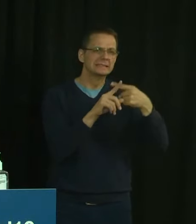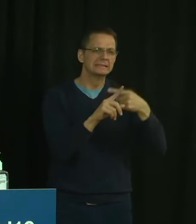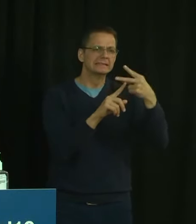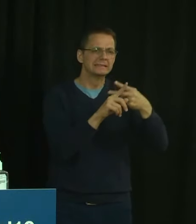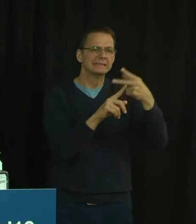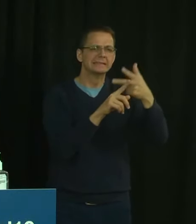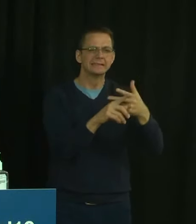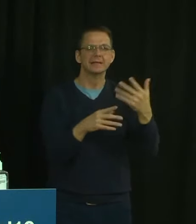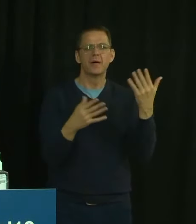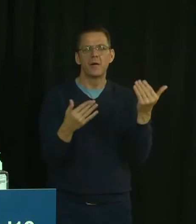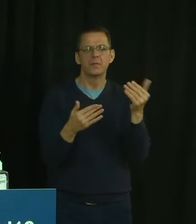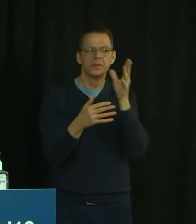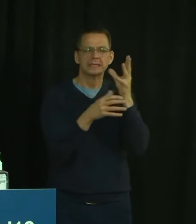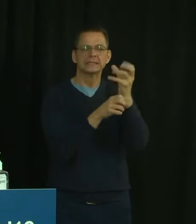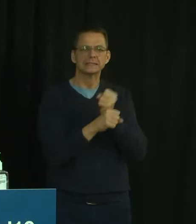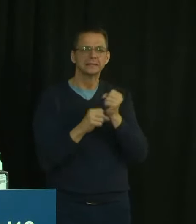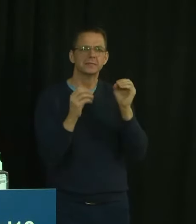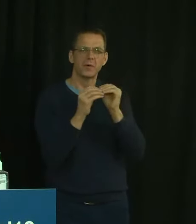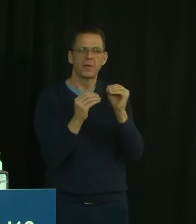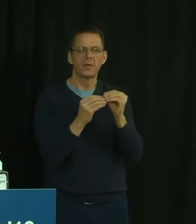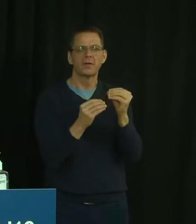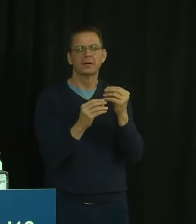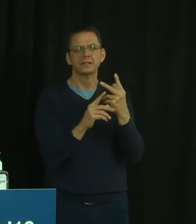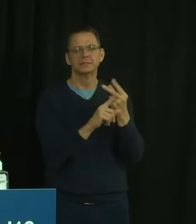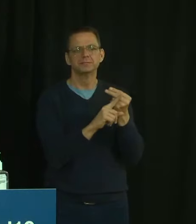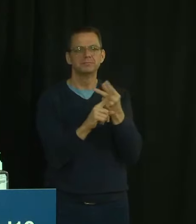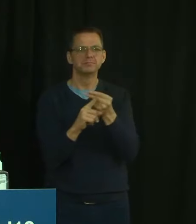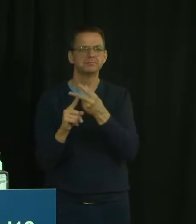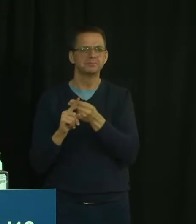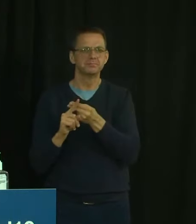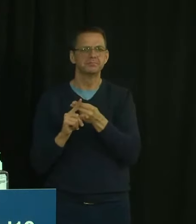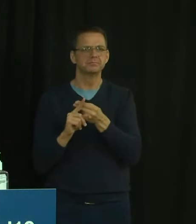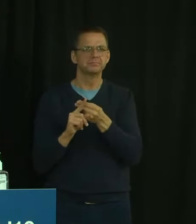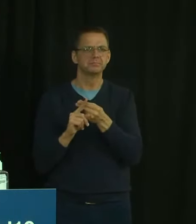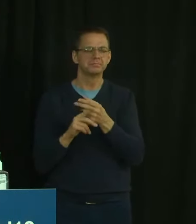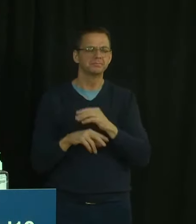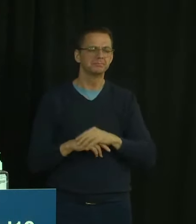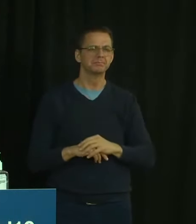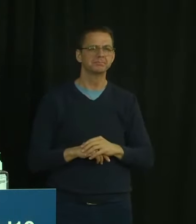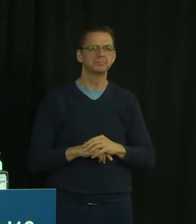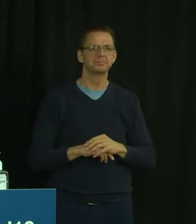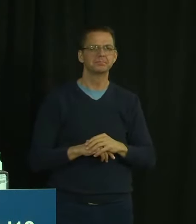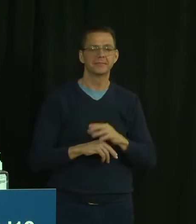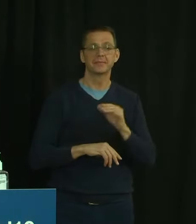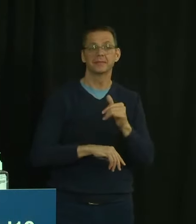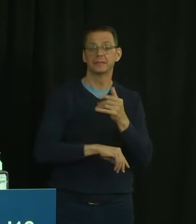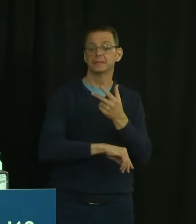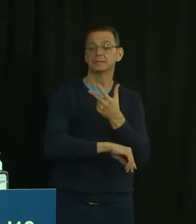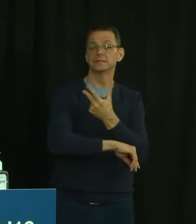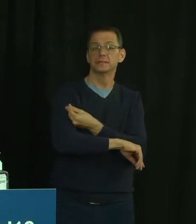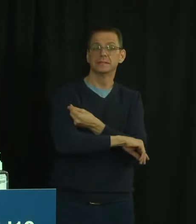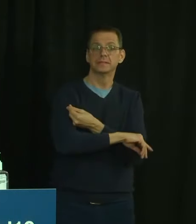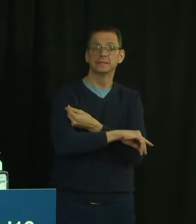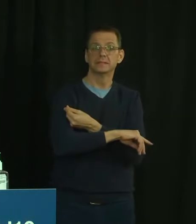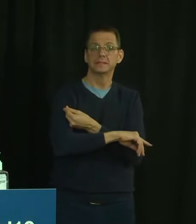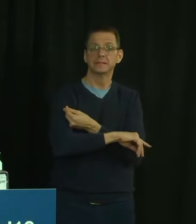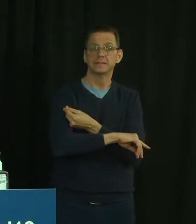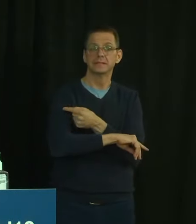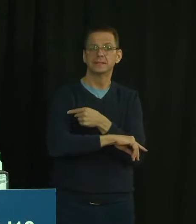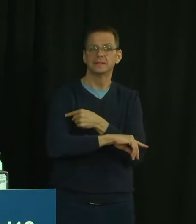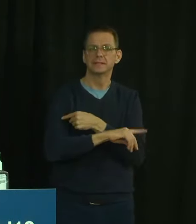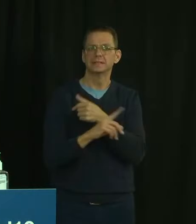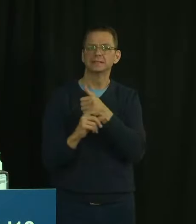the vaccine as well. Make sure your parents, grandparents, and extended family are aware of the vaccine and how to book